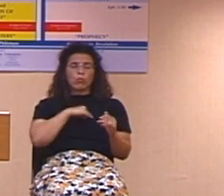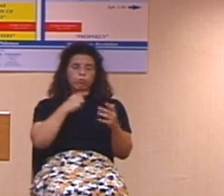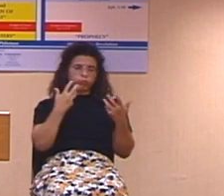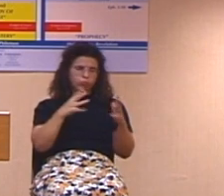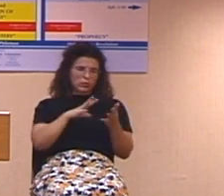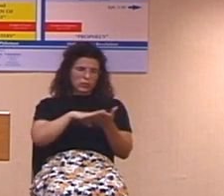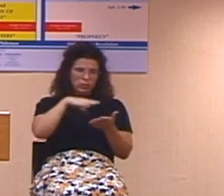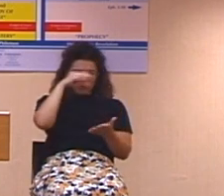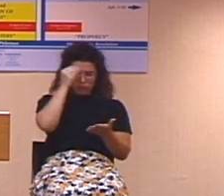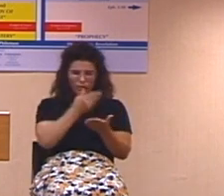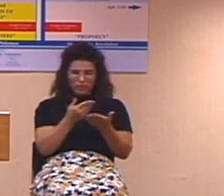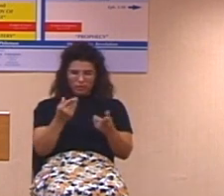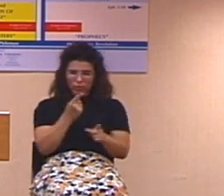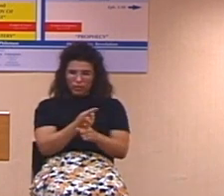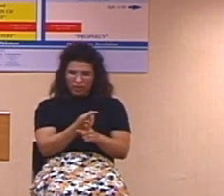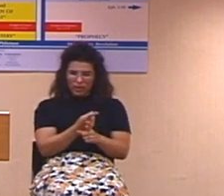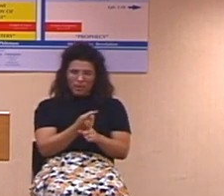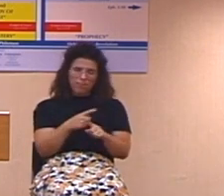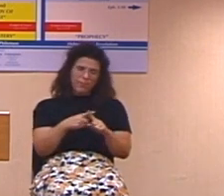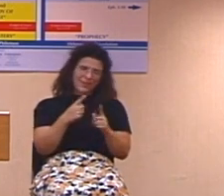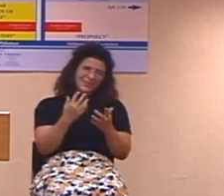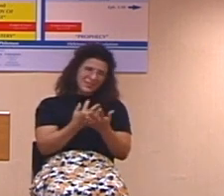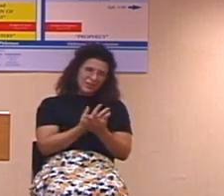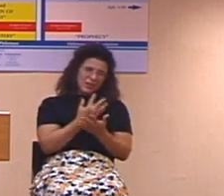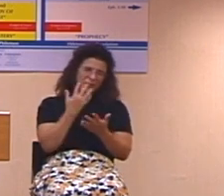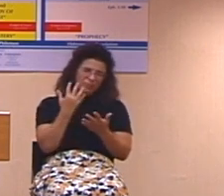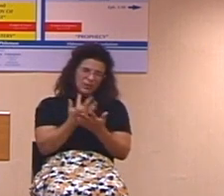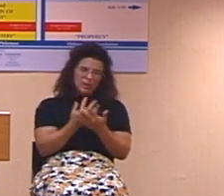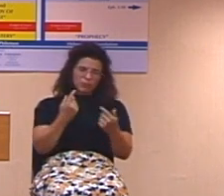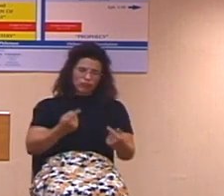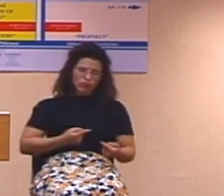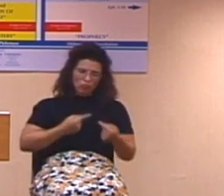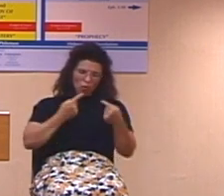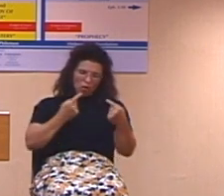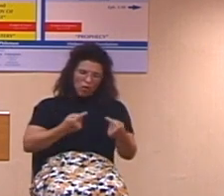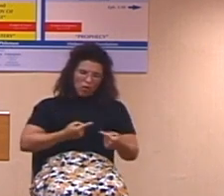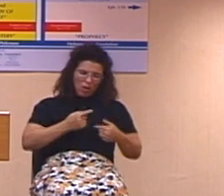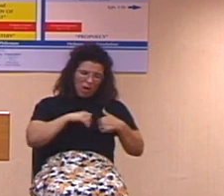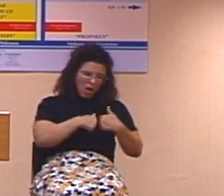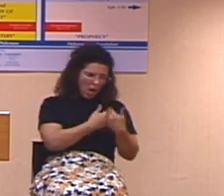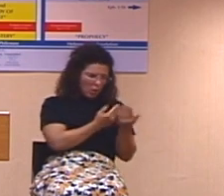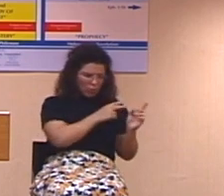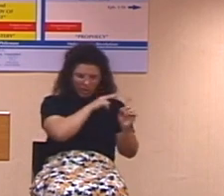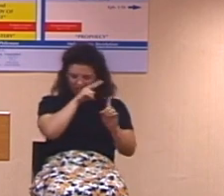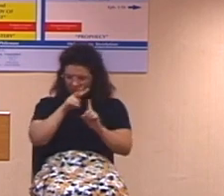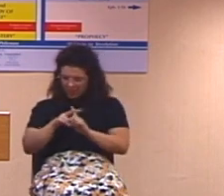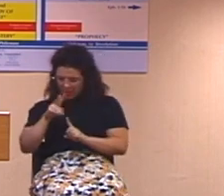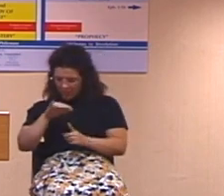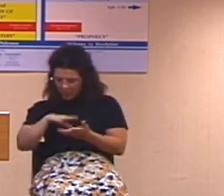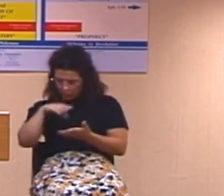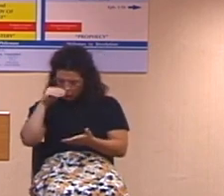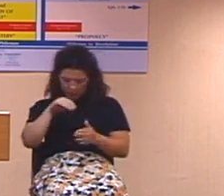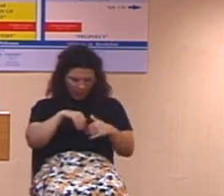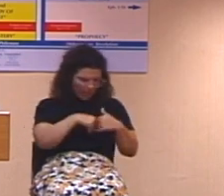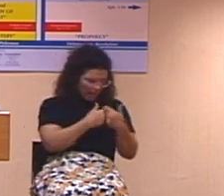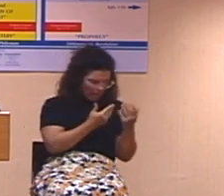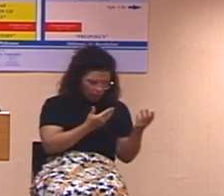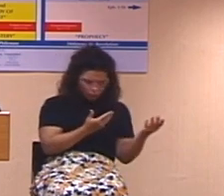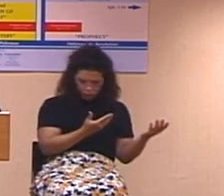we? But we usually sometimes struggle in the application of it and in the movement of